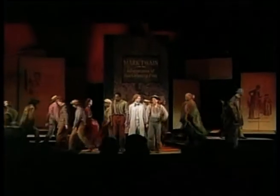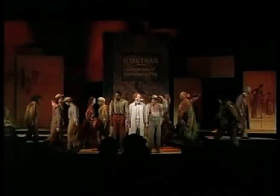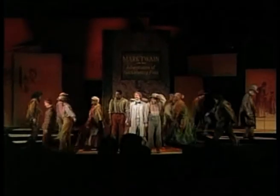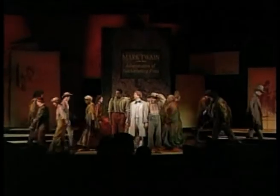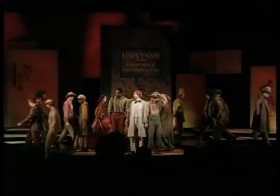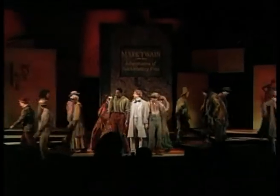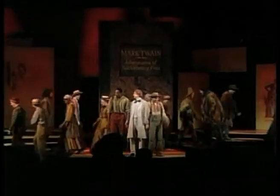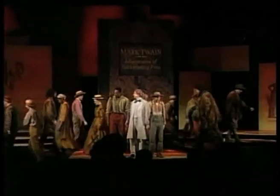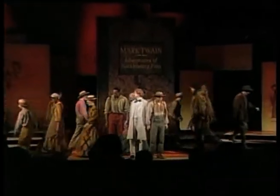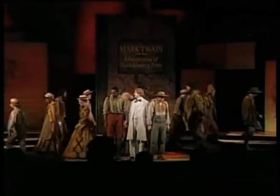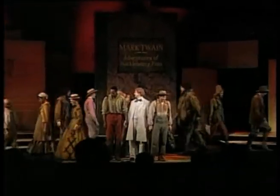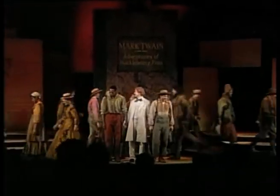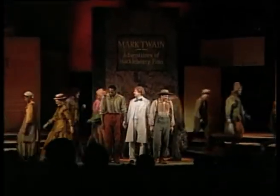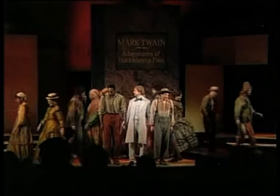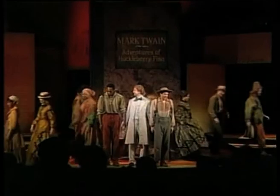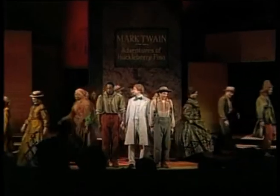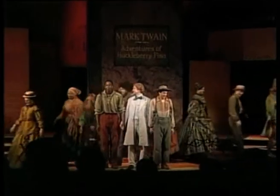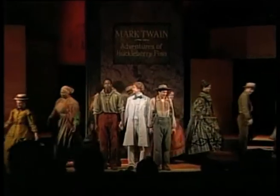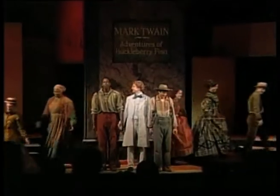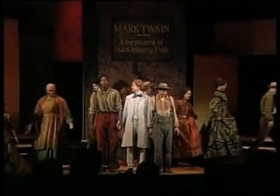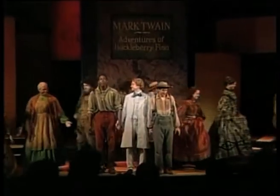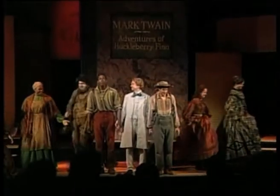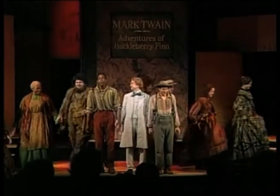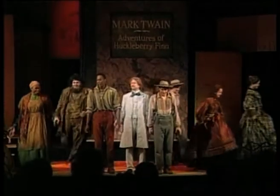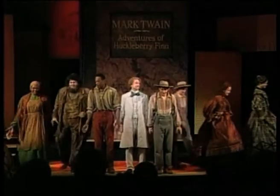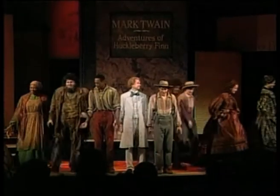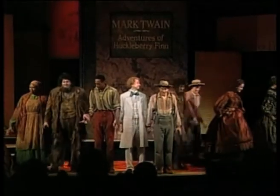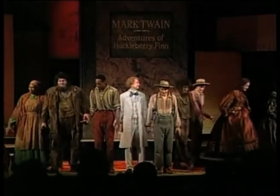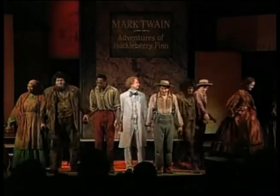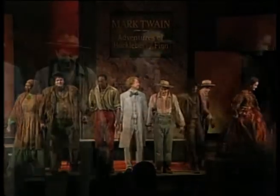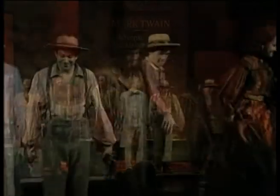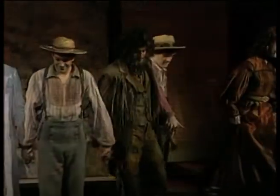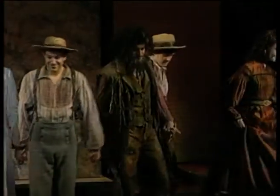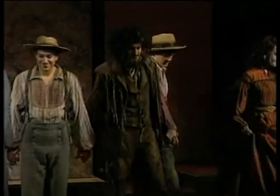cleverly celebrates both silence and song on New York's Great White Way.